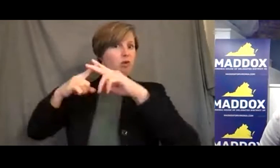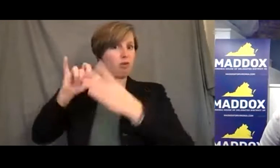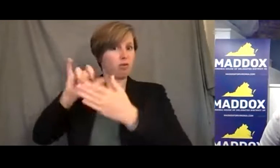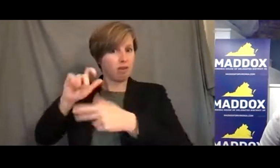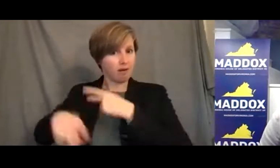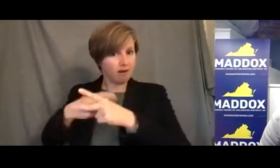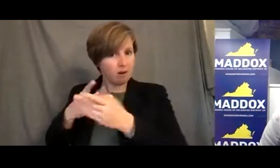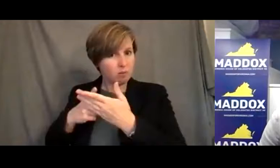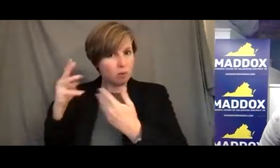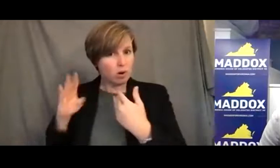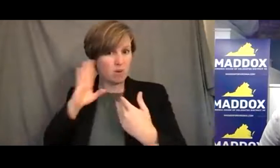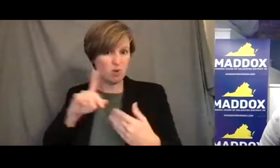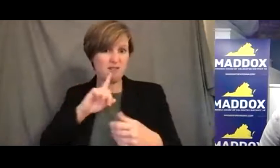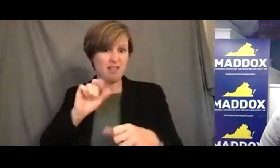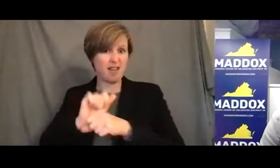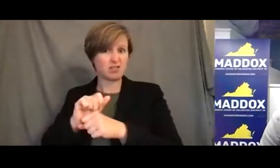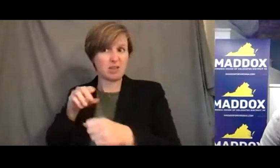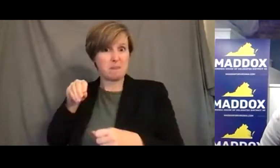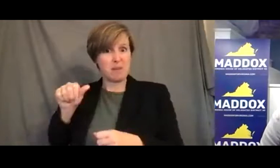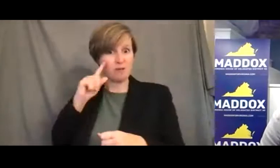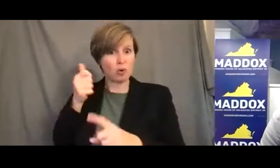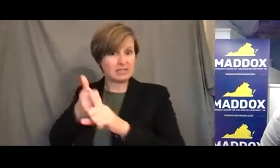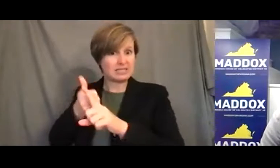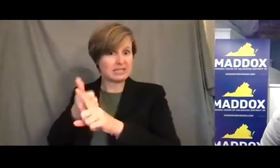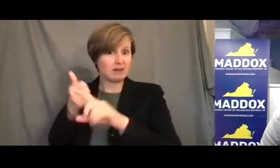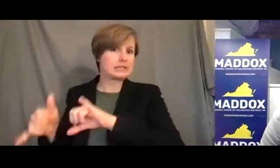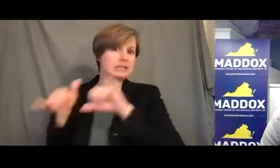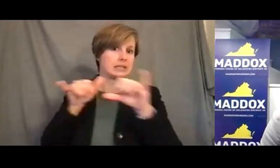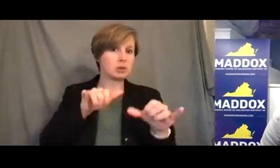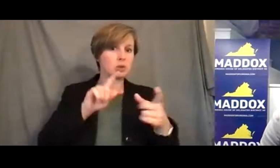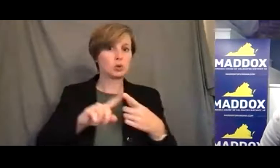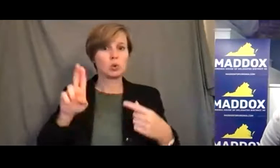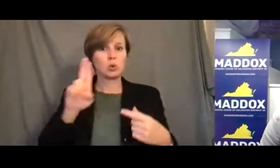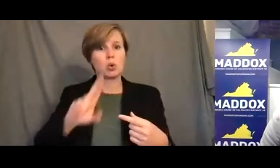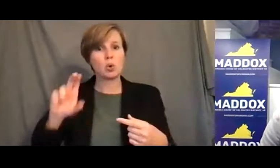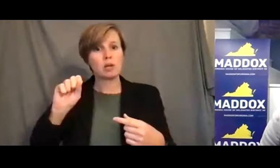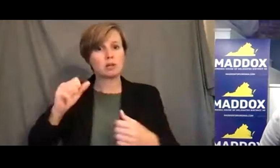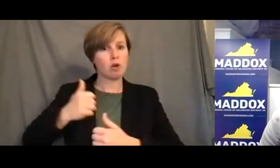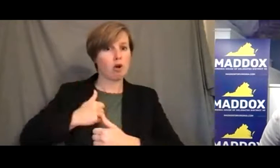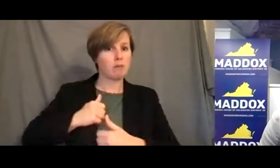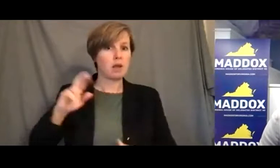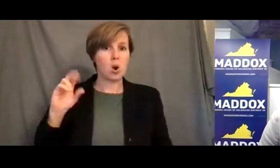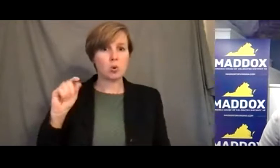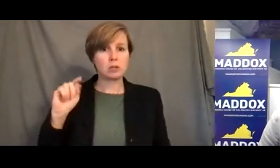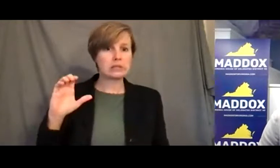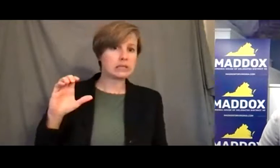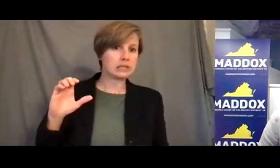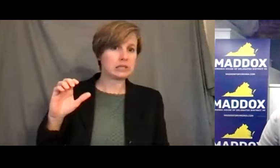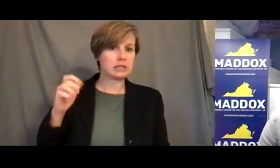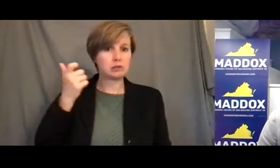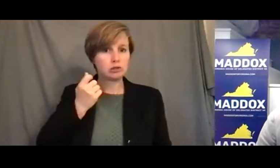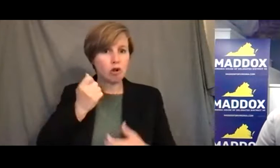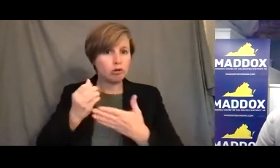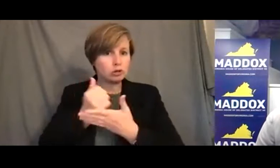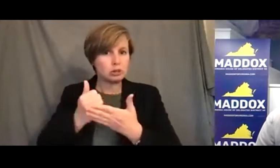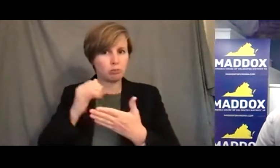it will actually pay for itself, similar to a U.S. Army ROTC scholarship program genuinely pays for